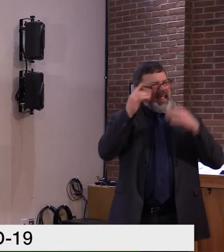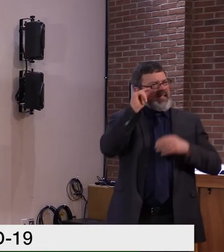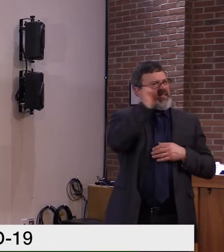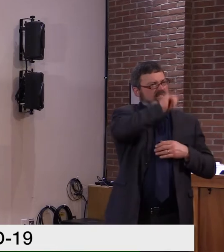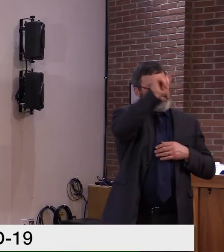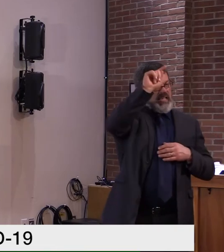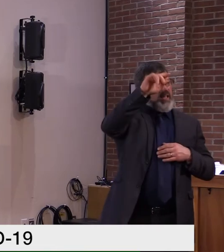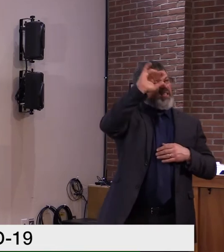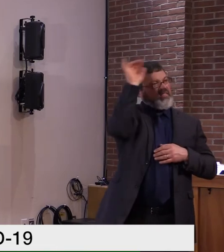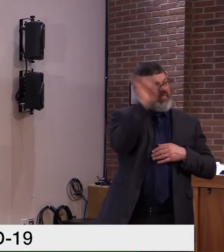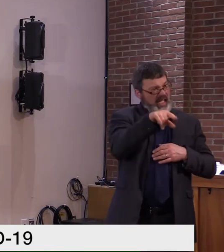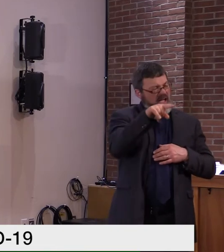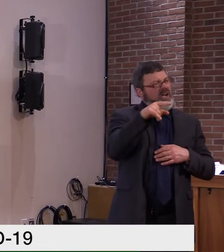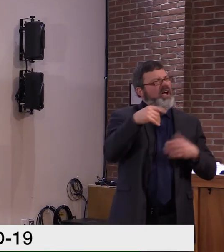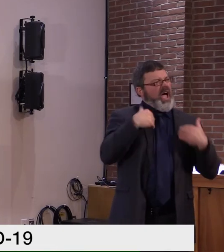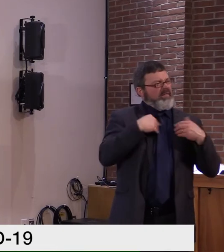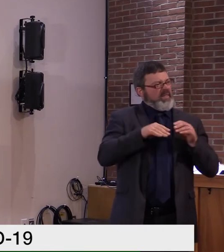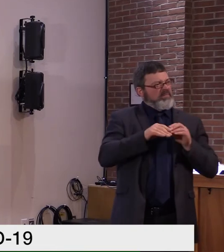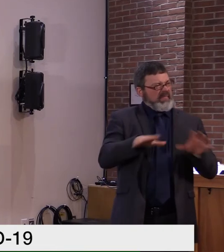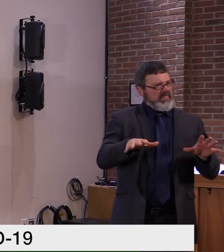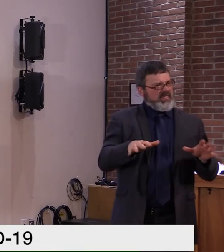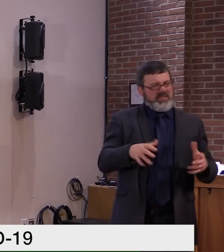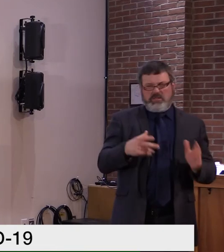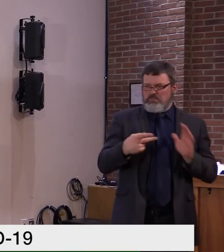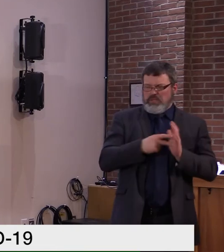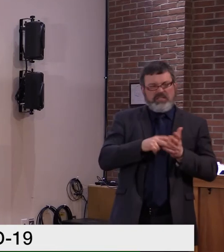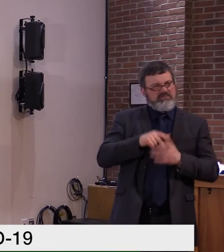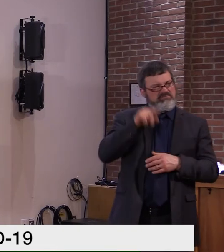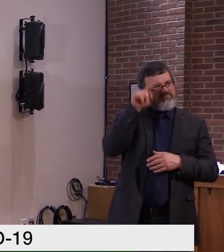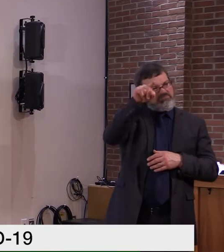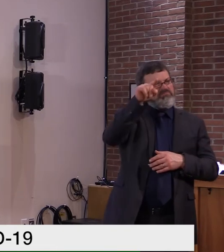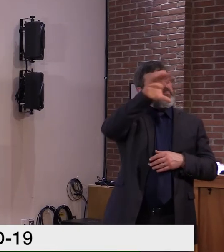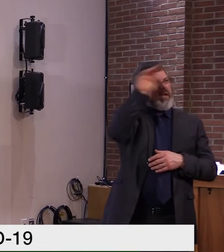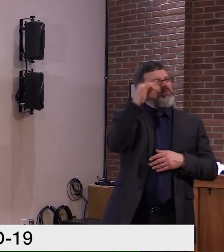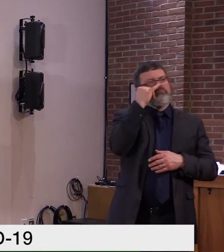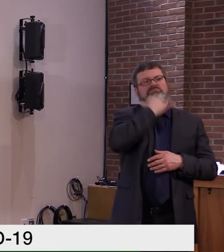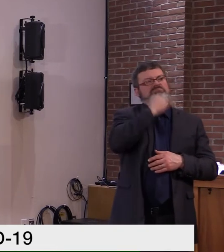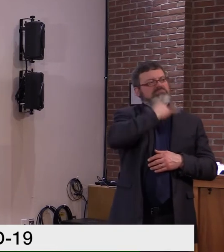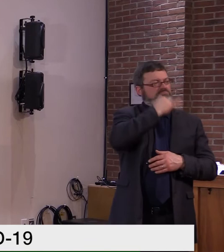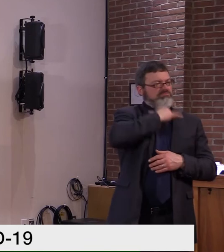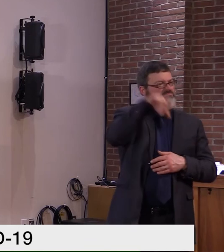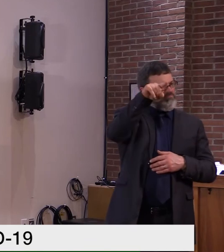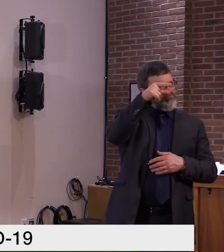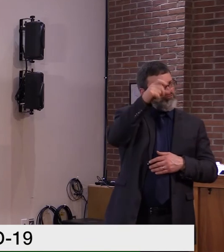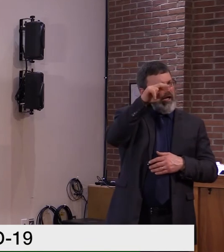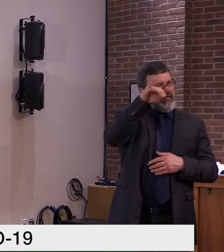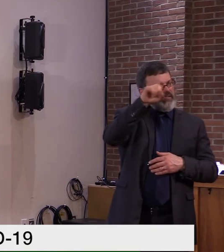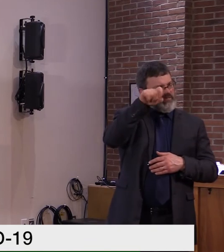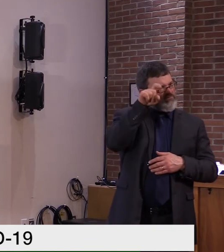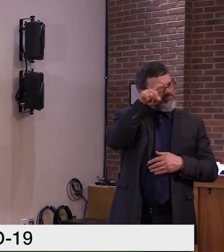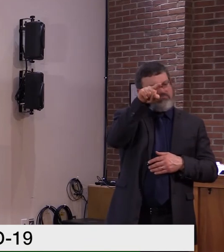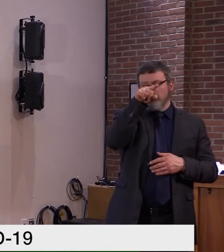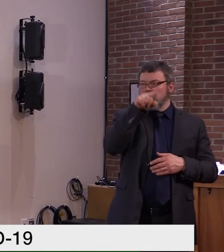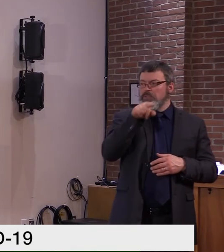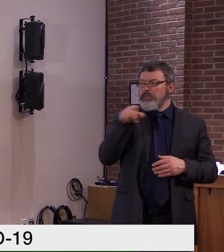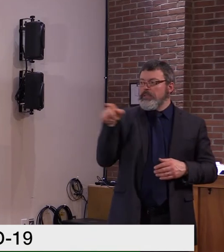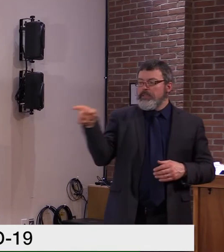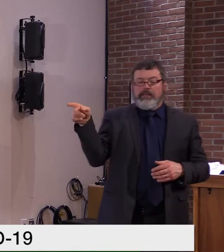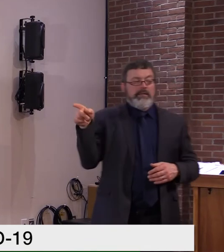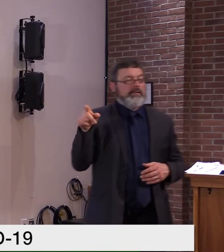As you know, Greg, those facilities, whether they're Genesis or other facilities, those skilled nursing facilities are governed under the rules